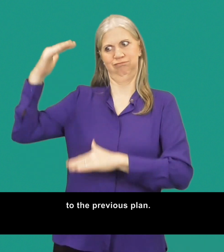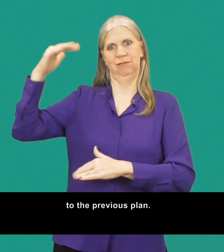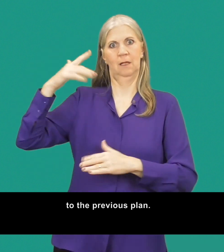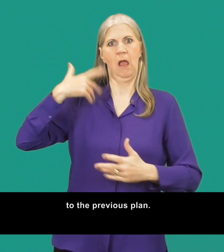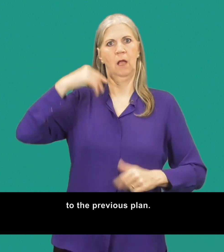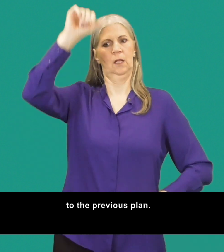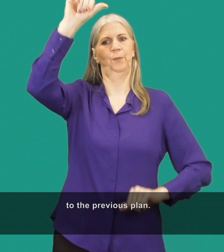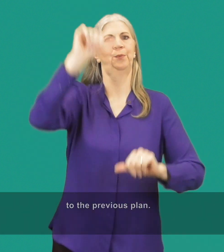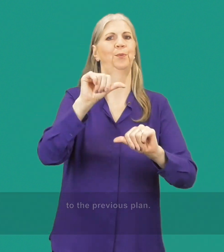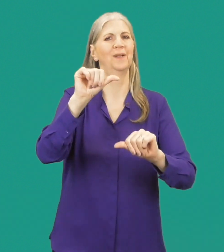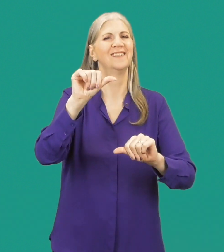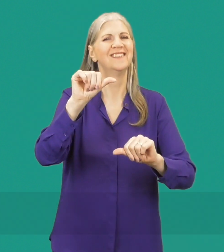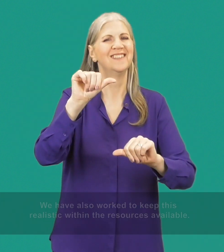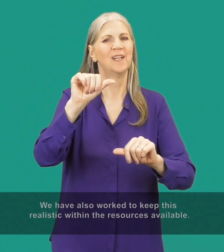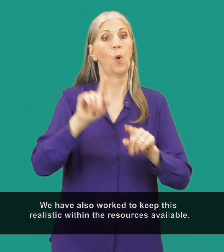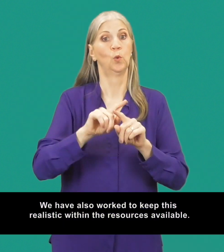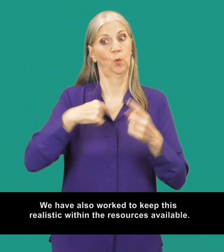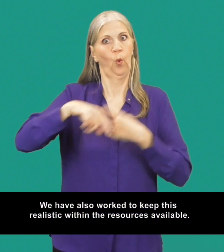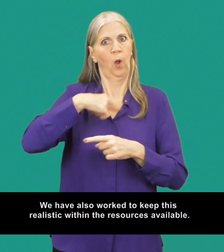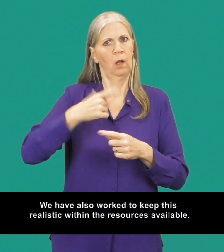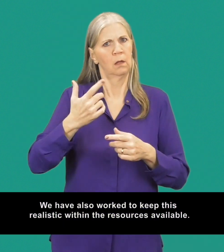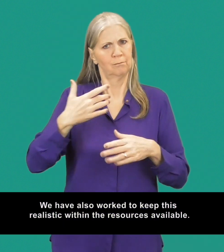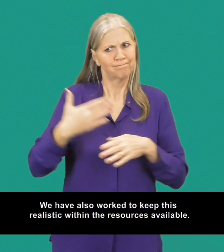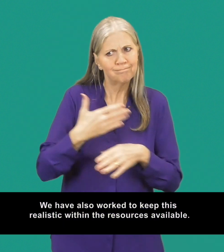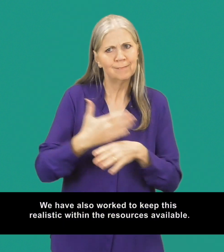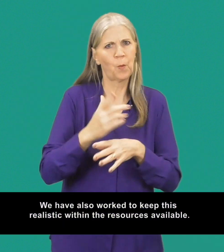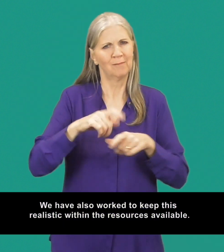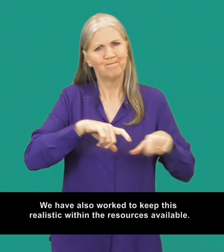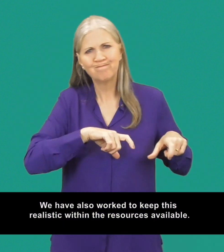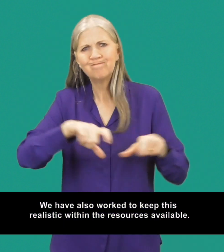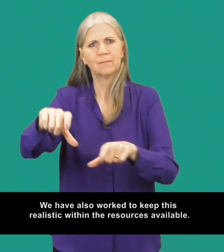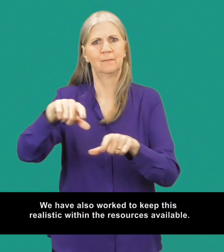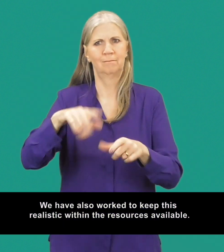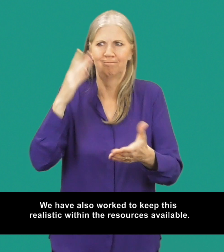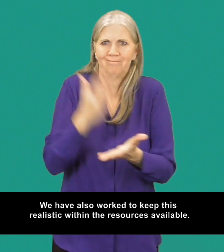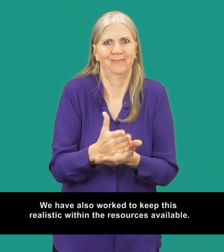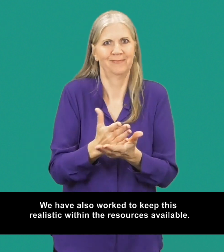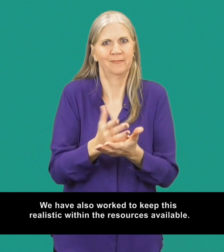We have also worked to keep this realistic within the resources available.